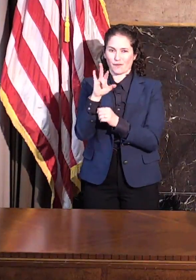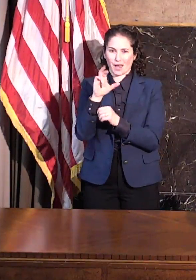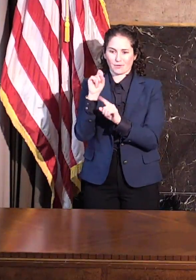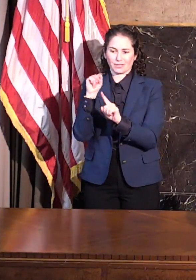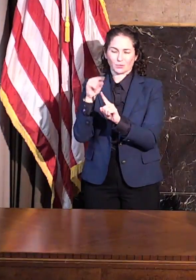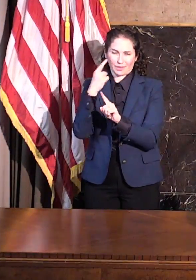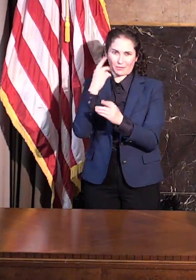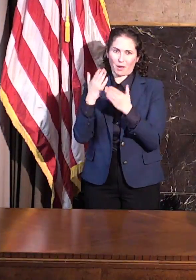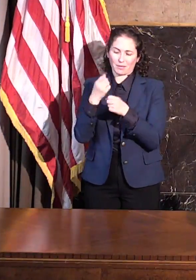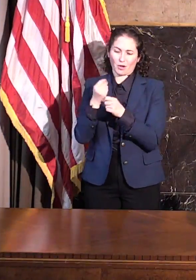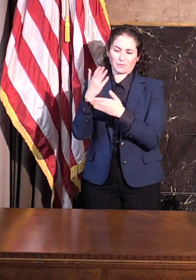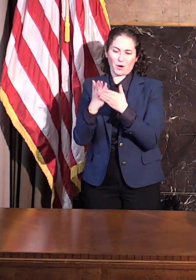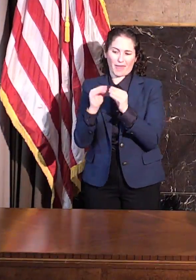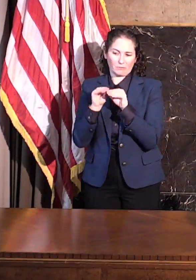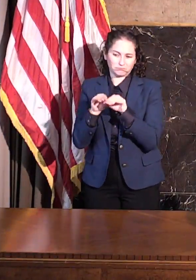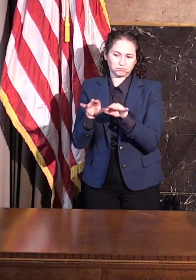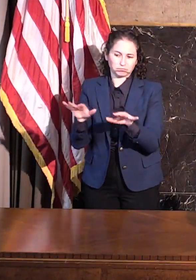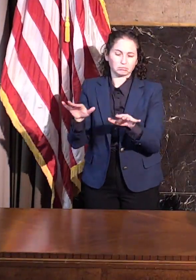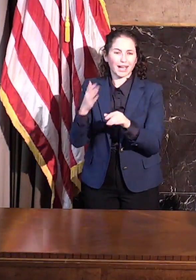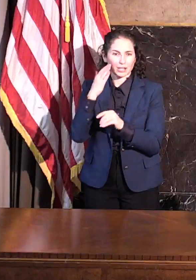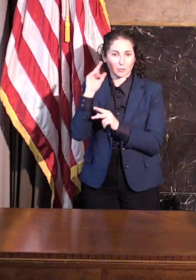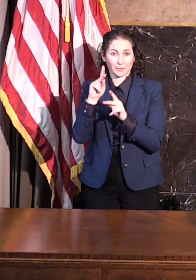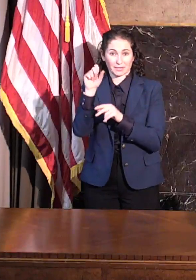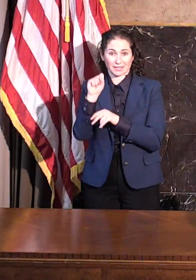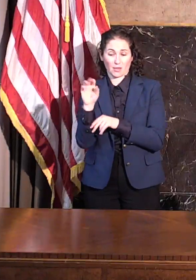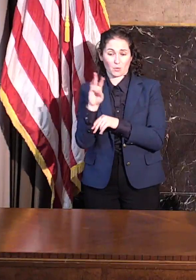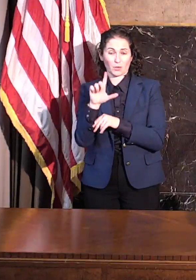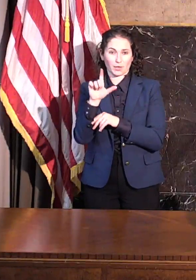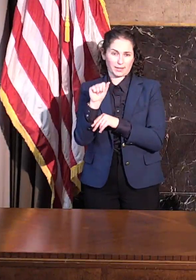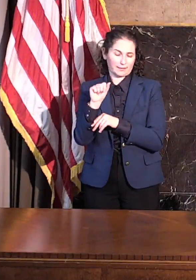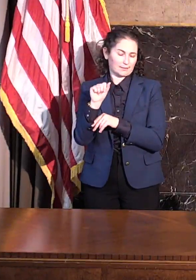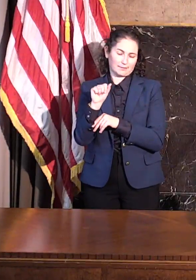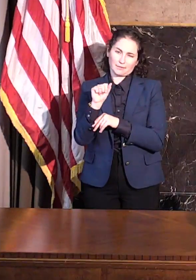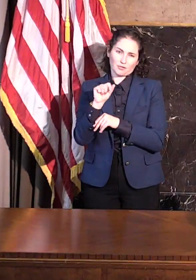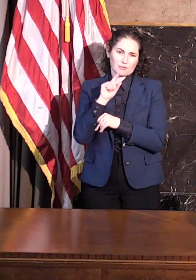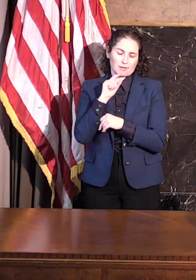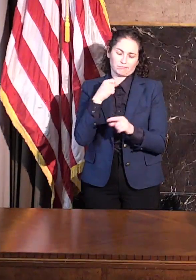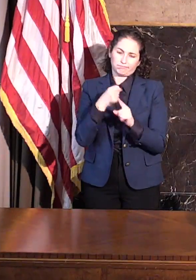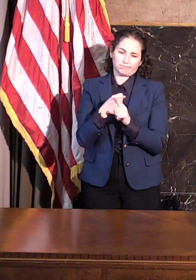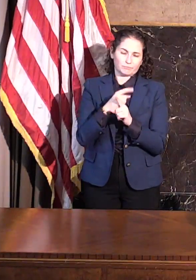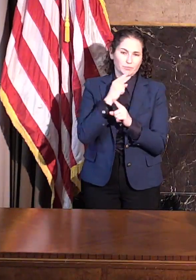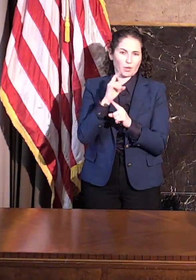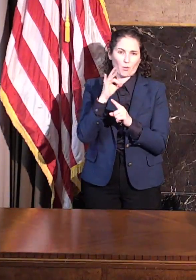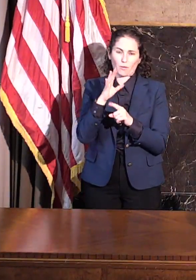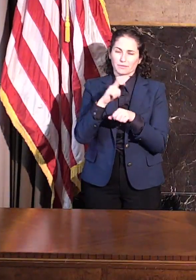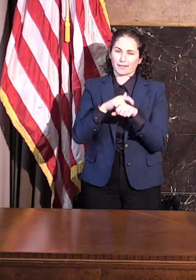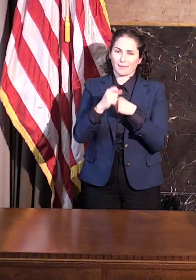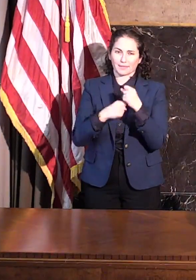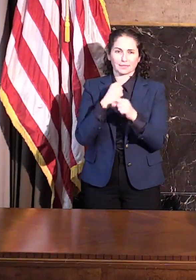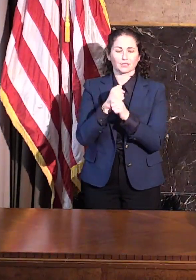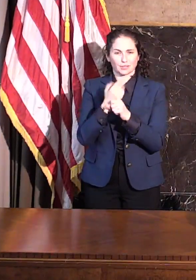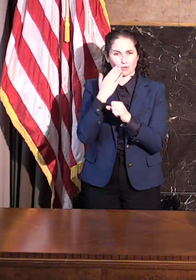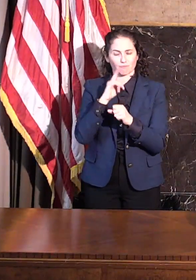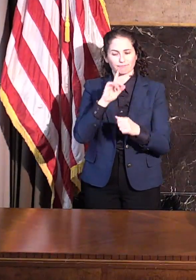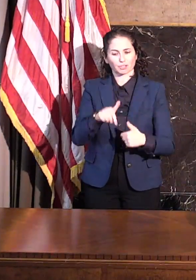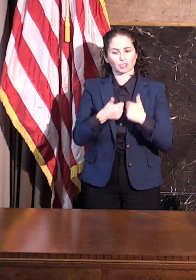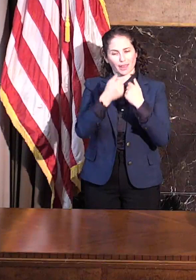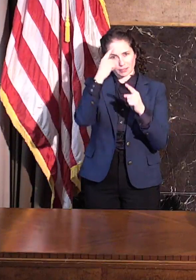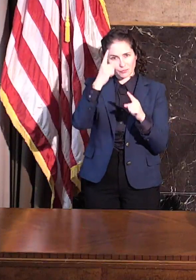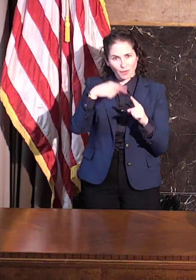up for about 2 weeks. It's also the area of the state with the biggest burden of the B117 or the UK